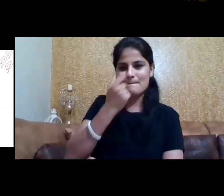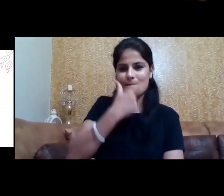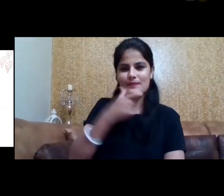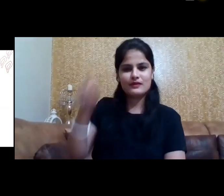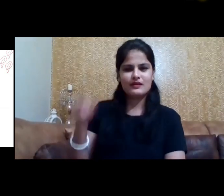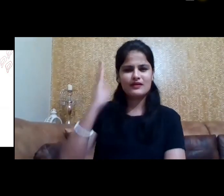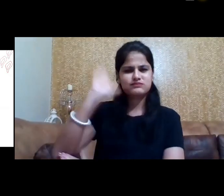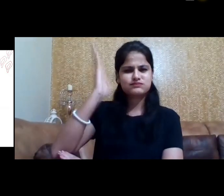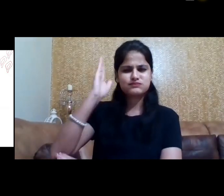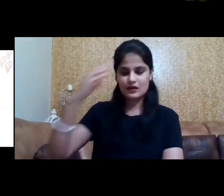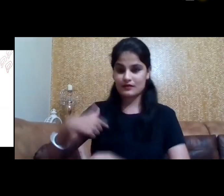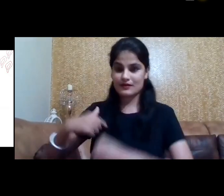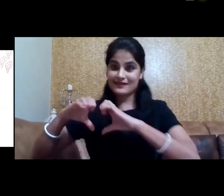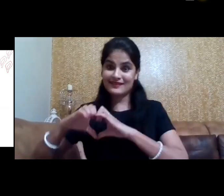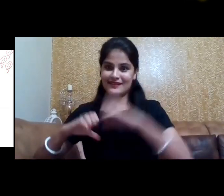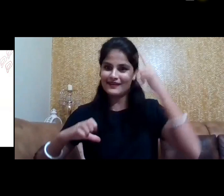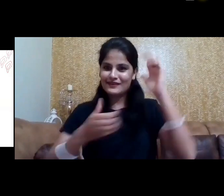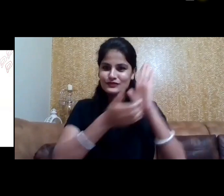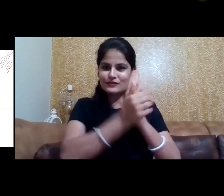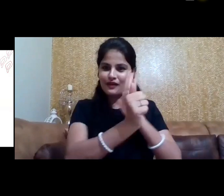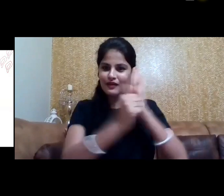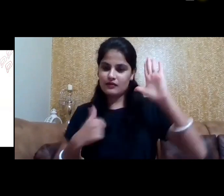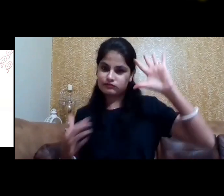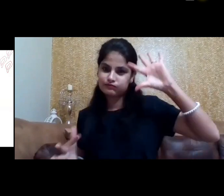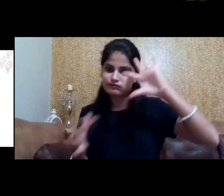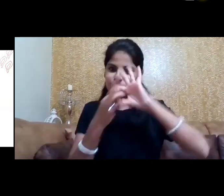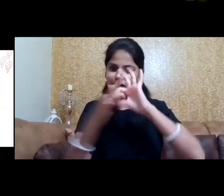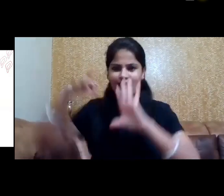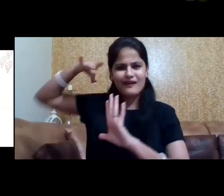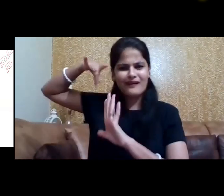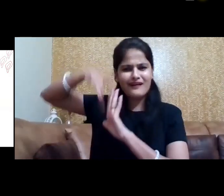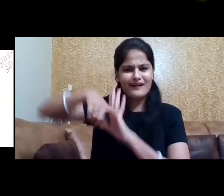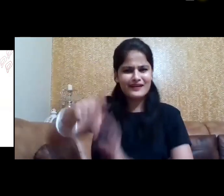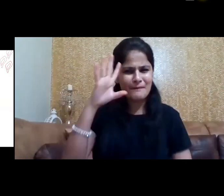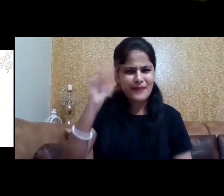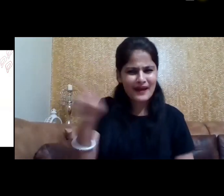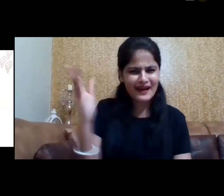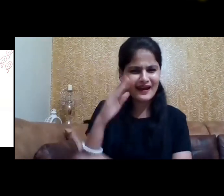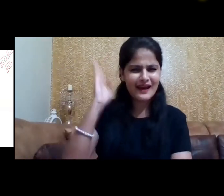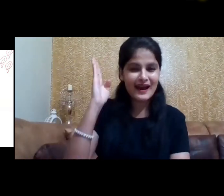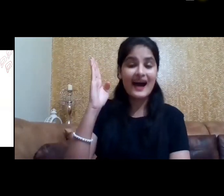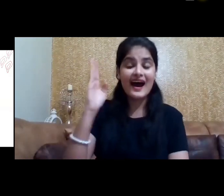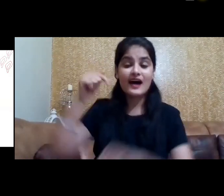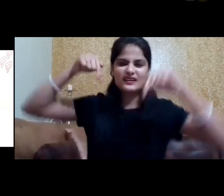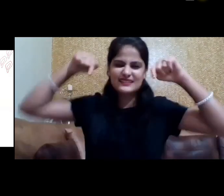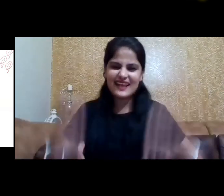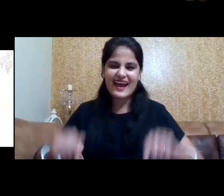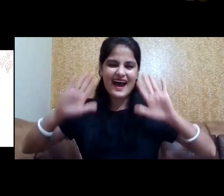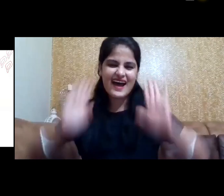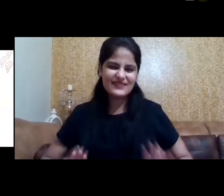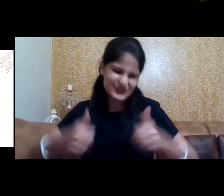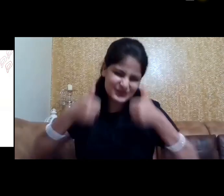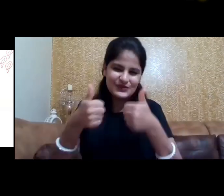do you remember right now, Dr. Alim had told us about the head and the heart and how they create the hustle? Do you